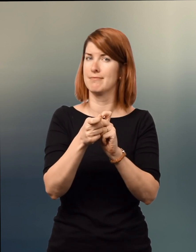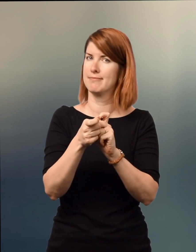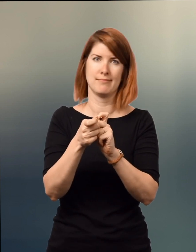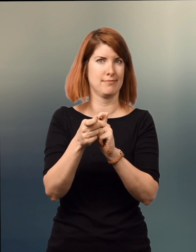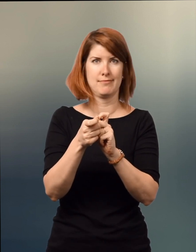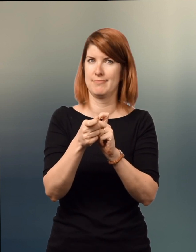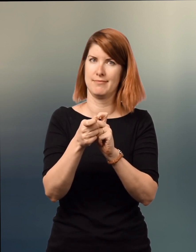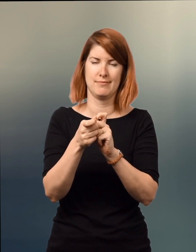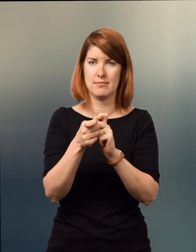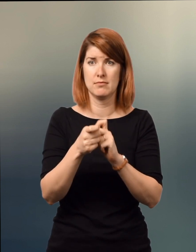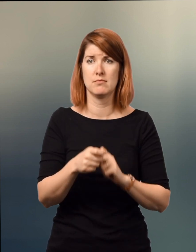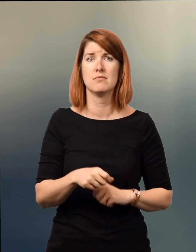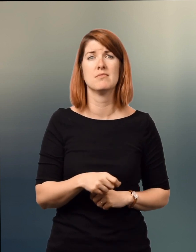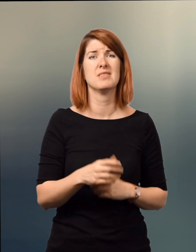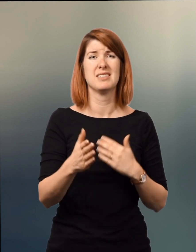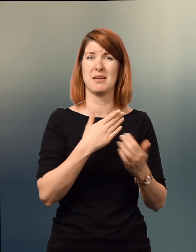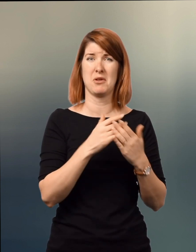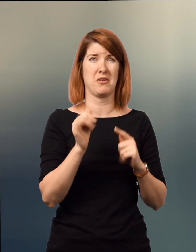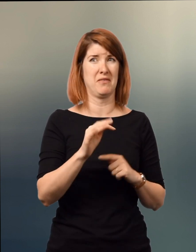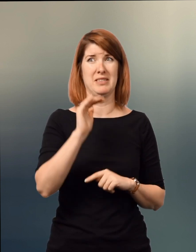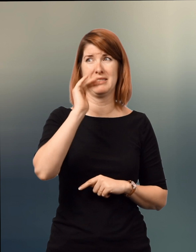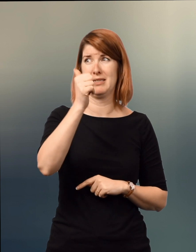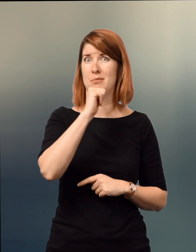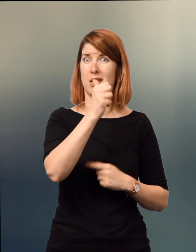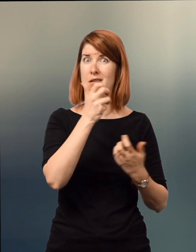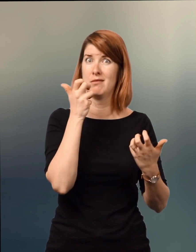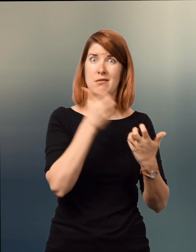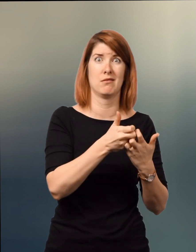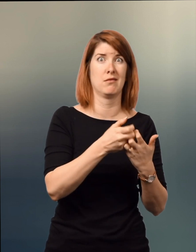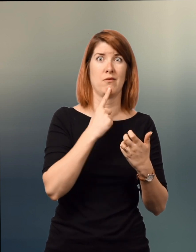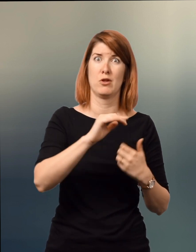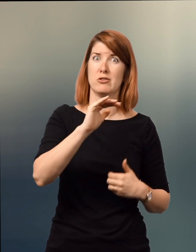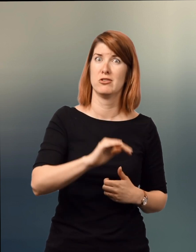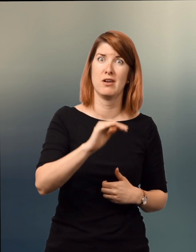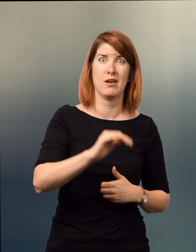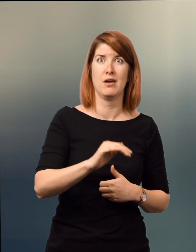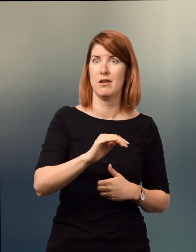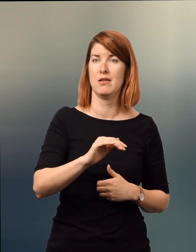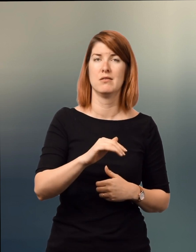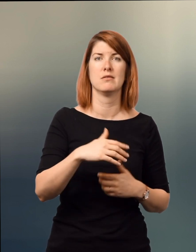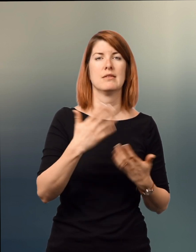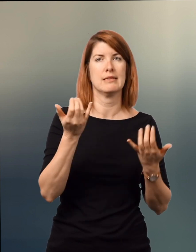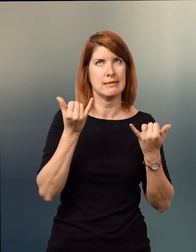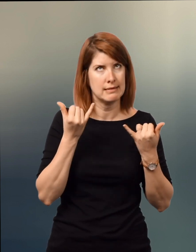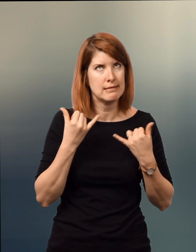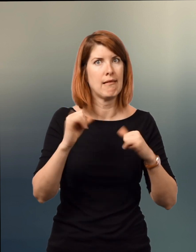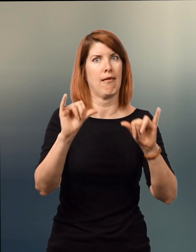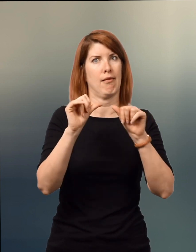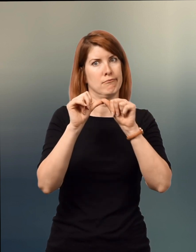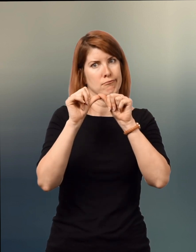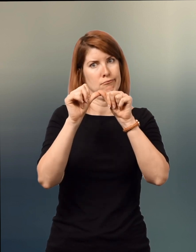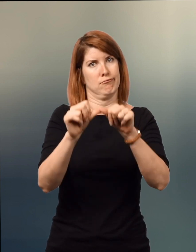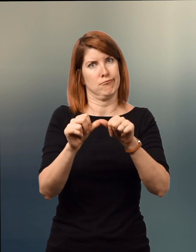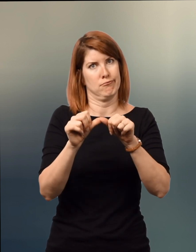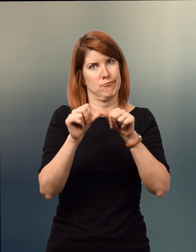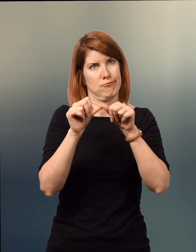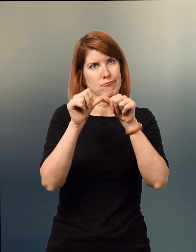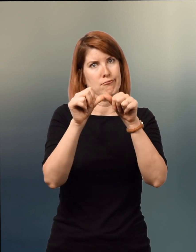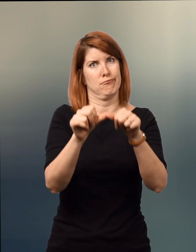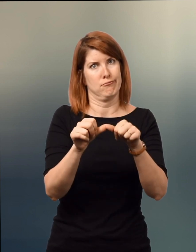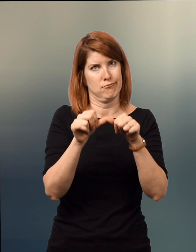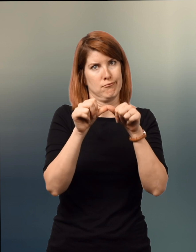change. And even if they are not working well for the child or for those around them, they continue to